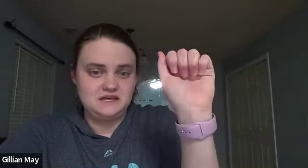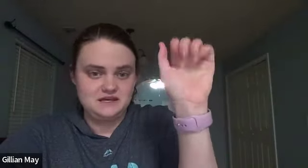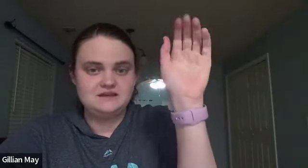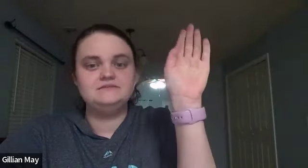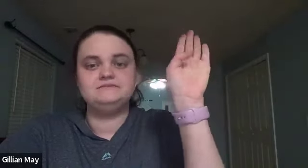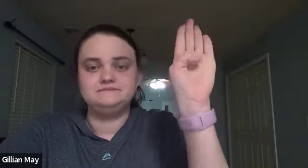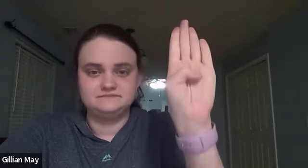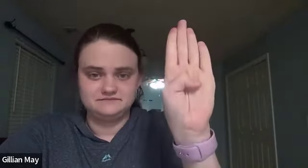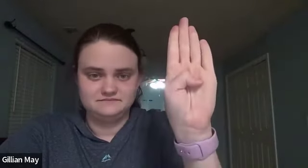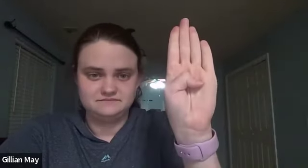B,